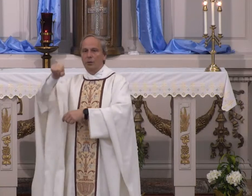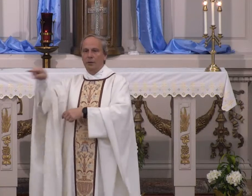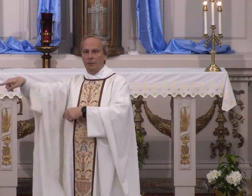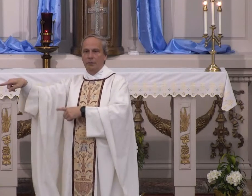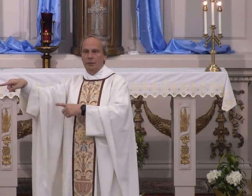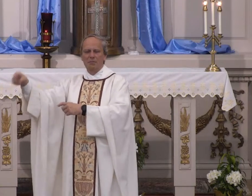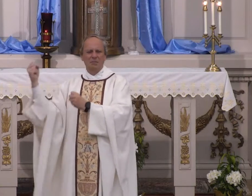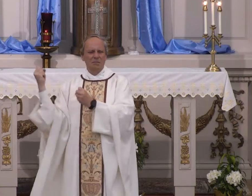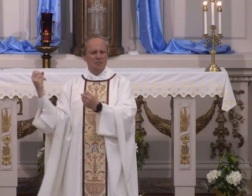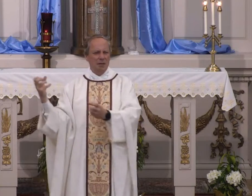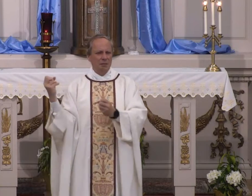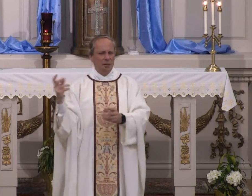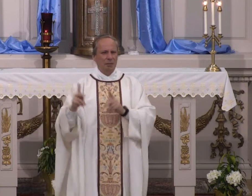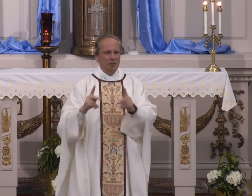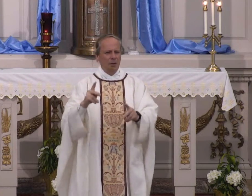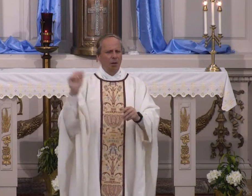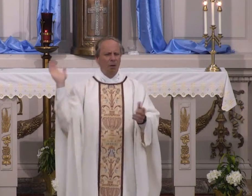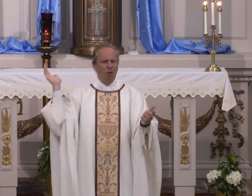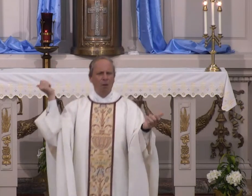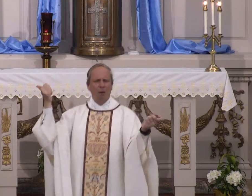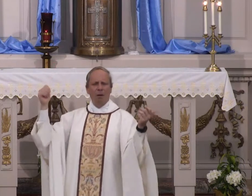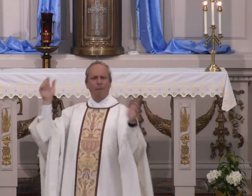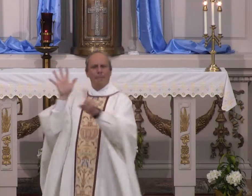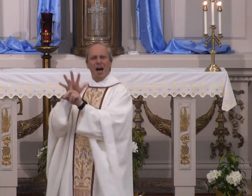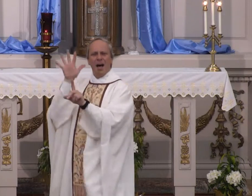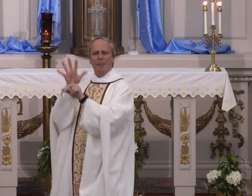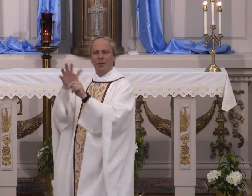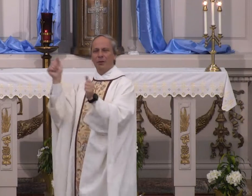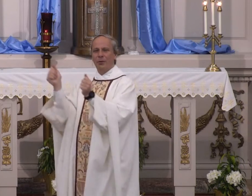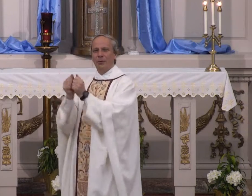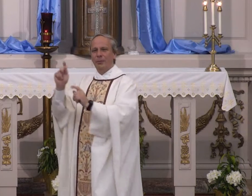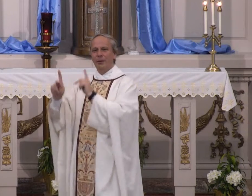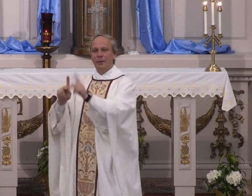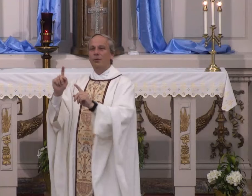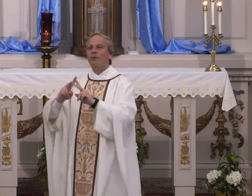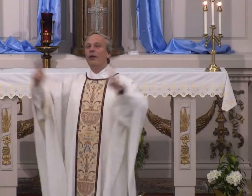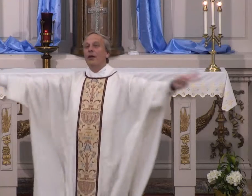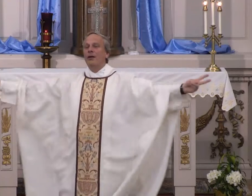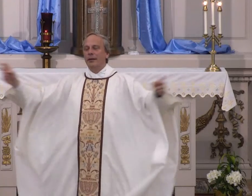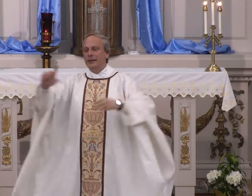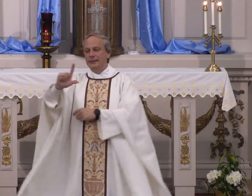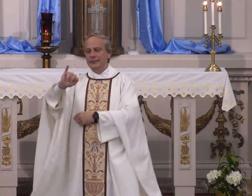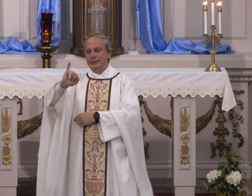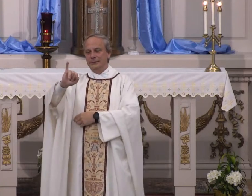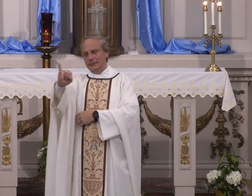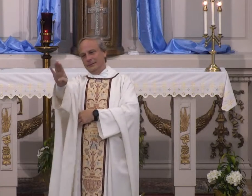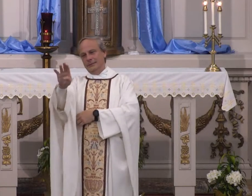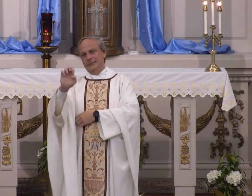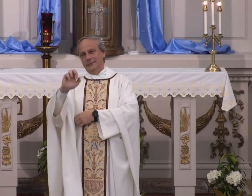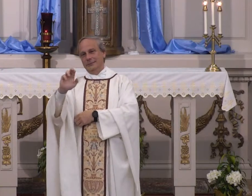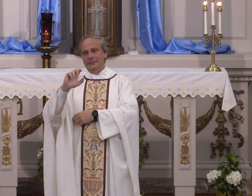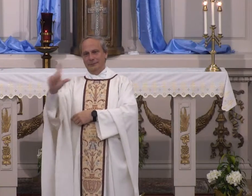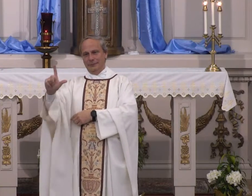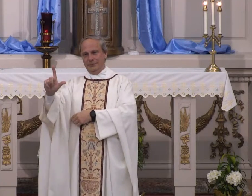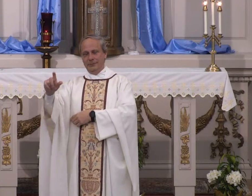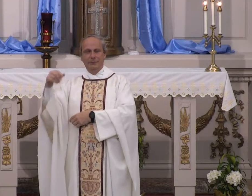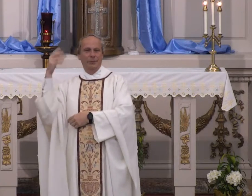But at the same time, a lot of people who are liberals love him. He's a very